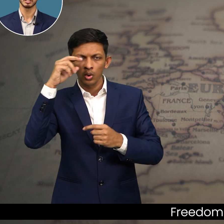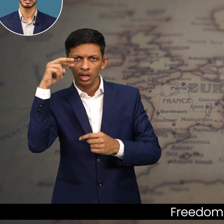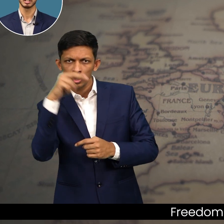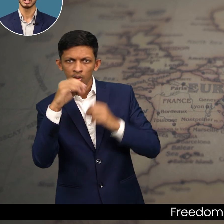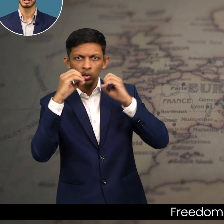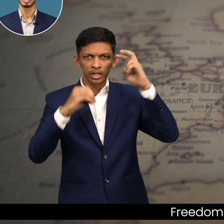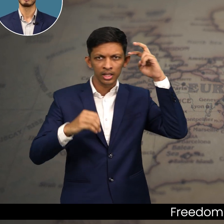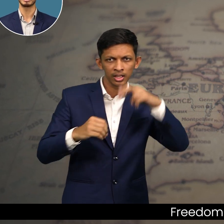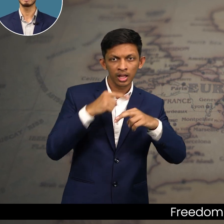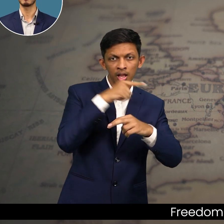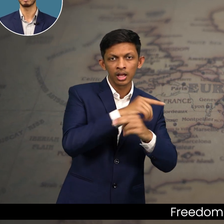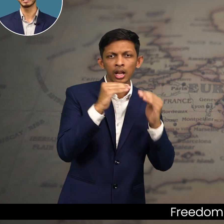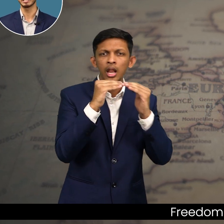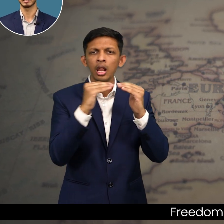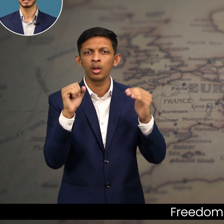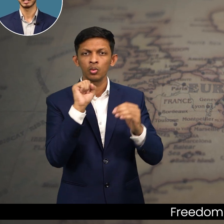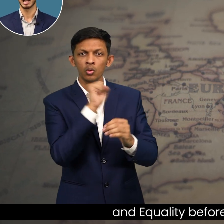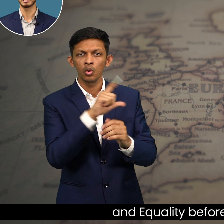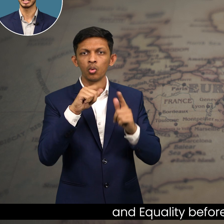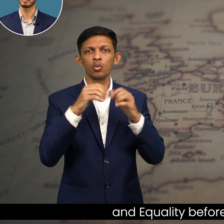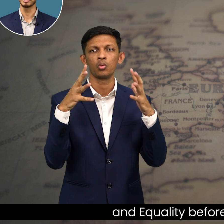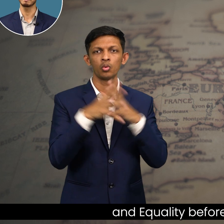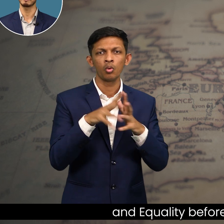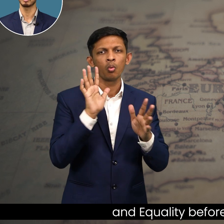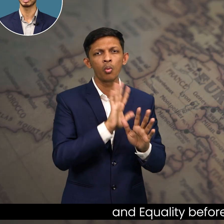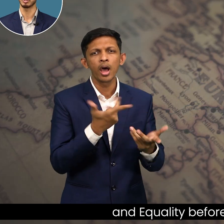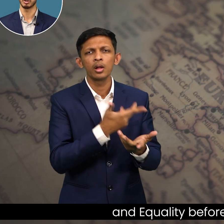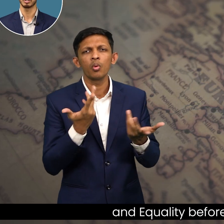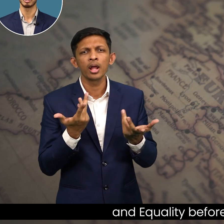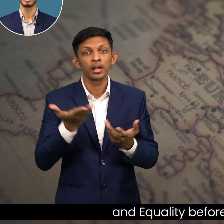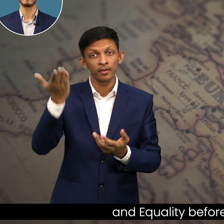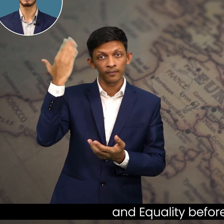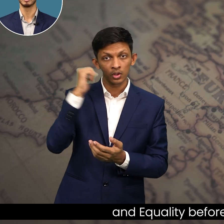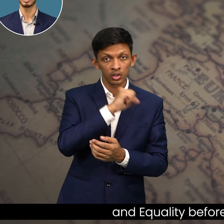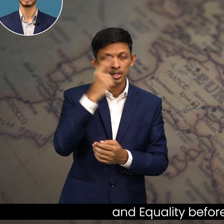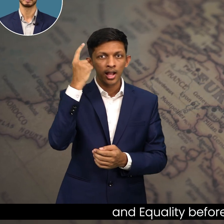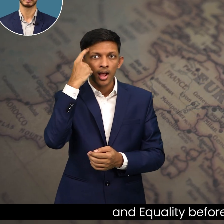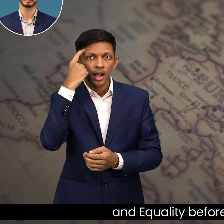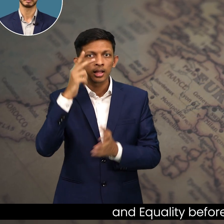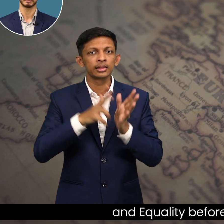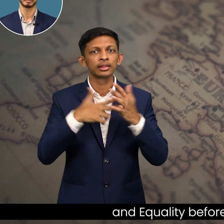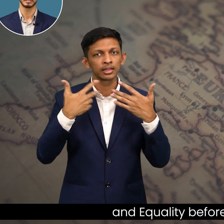speech, freedom of opinion, and equality before the law, which were